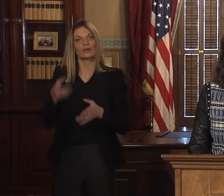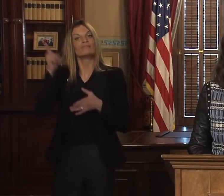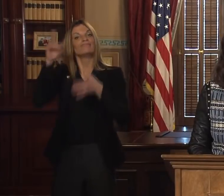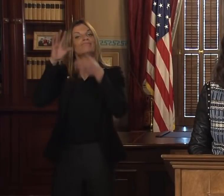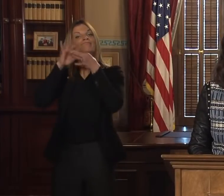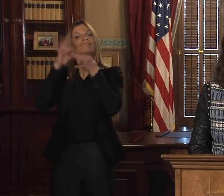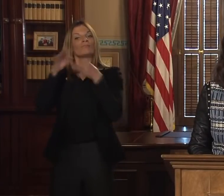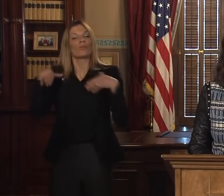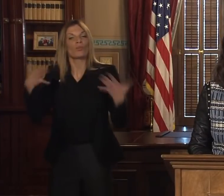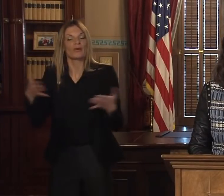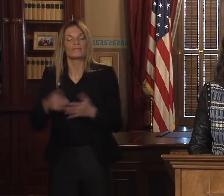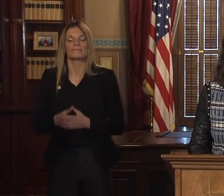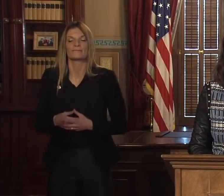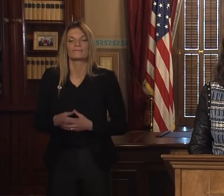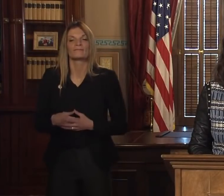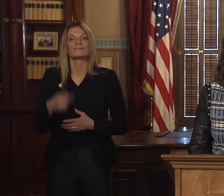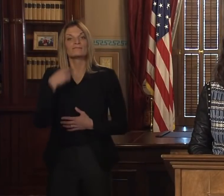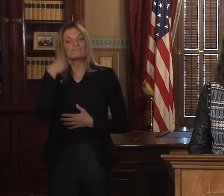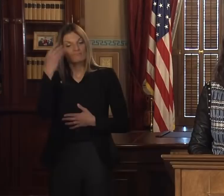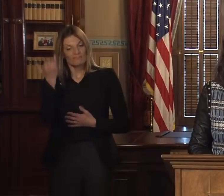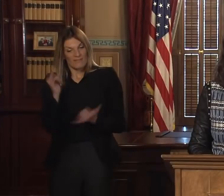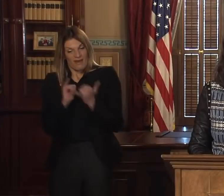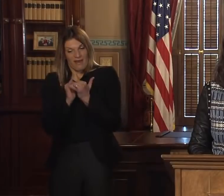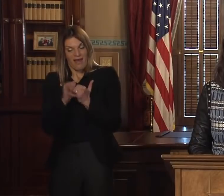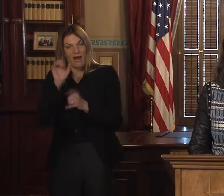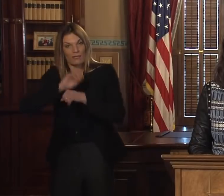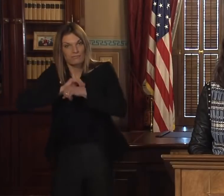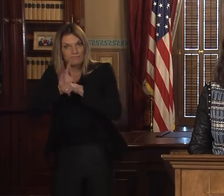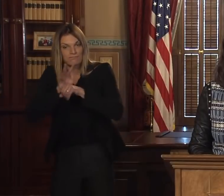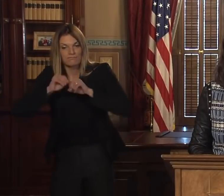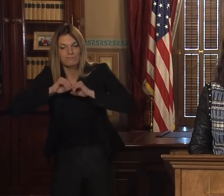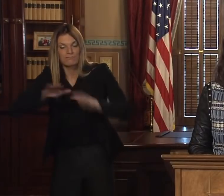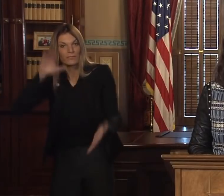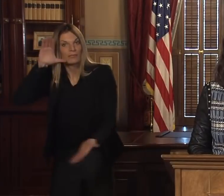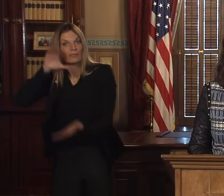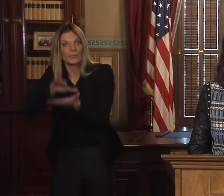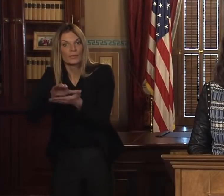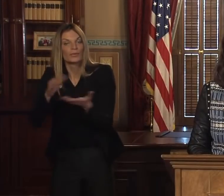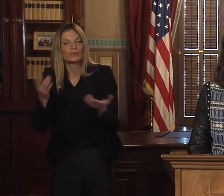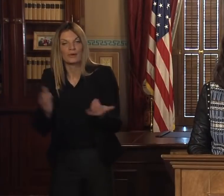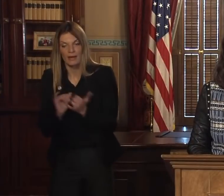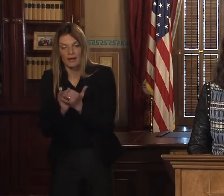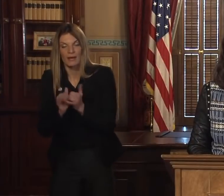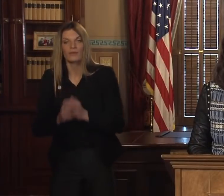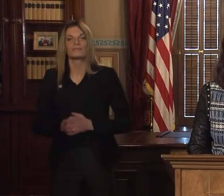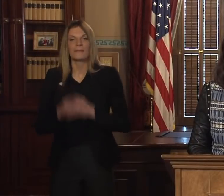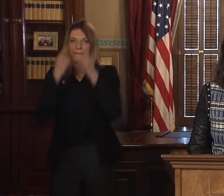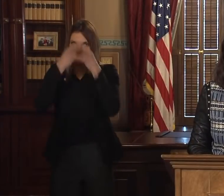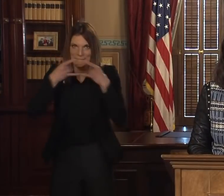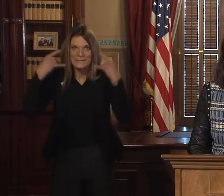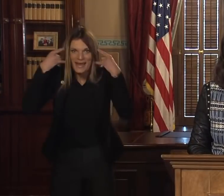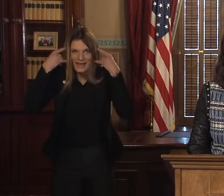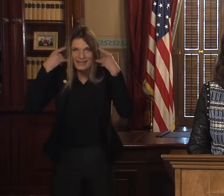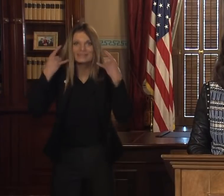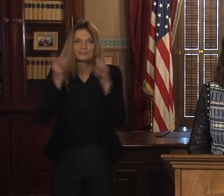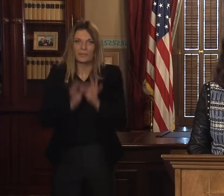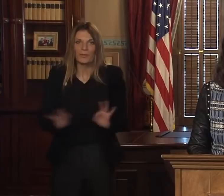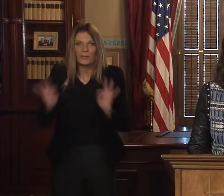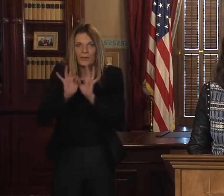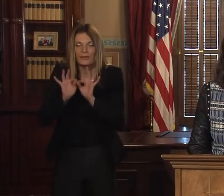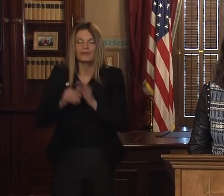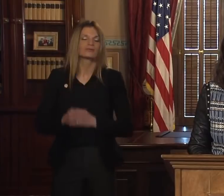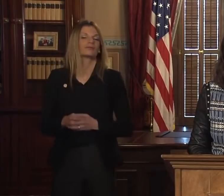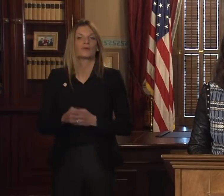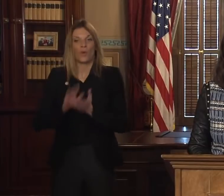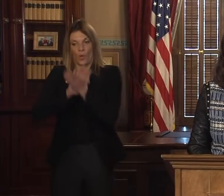best defense we currently have against this virus are the important mitigation efforts of wearing a mask,